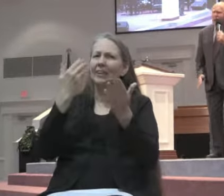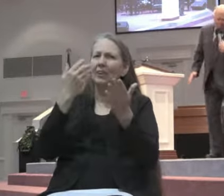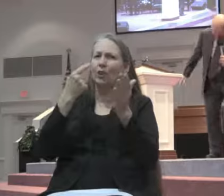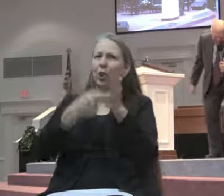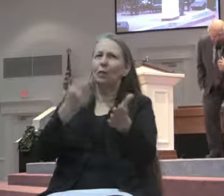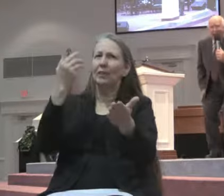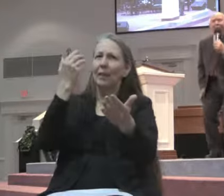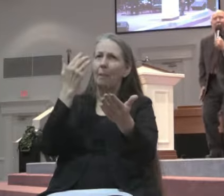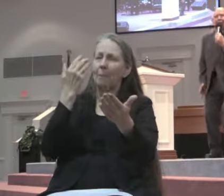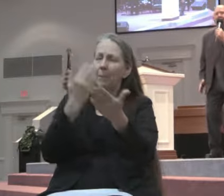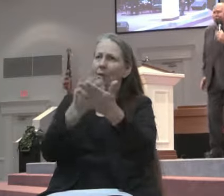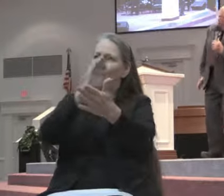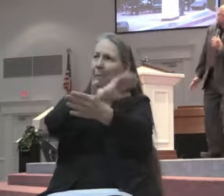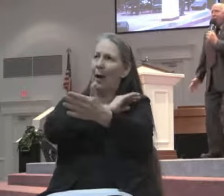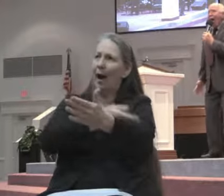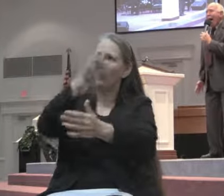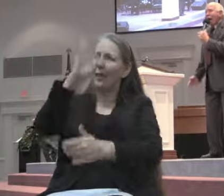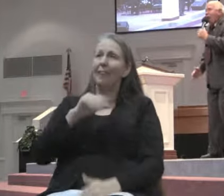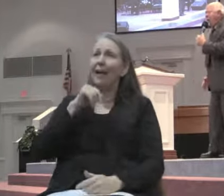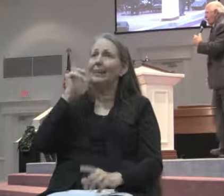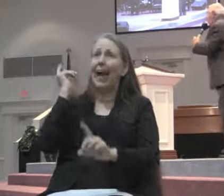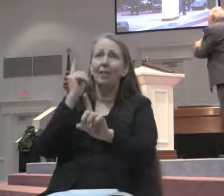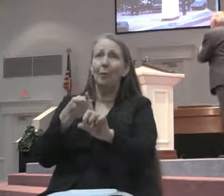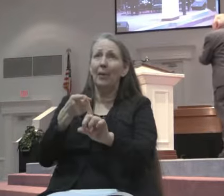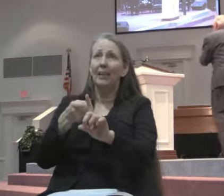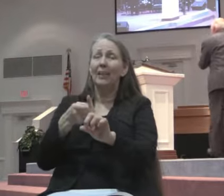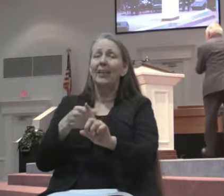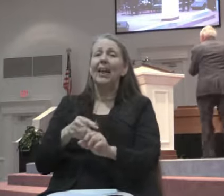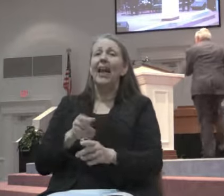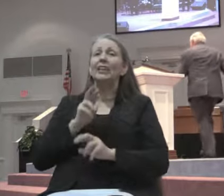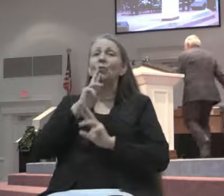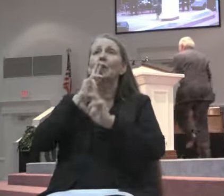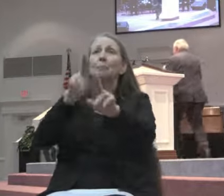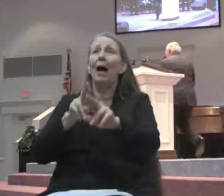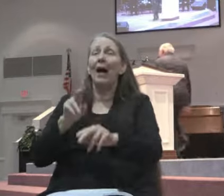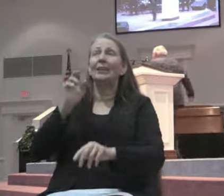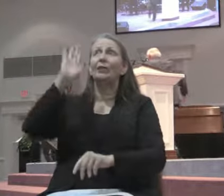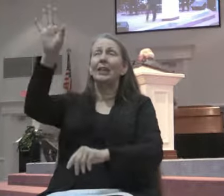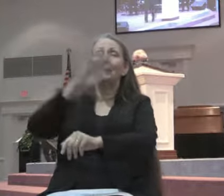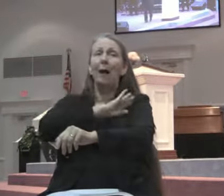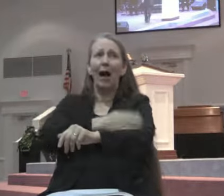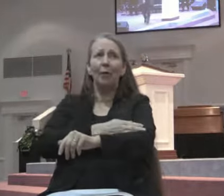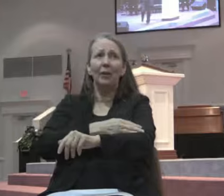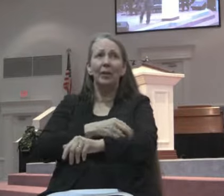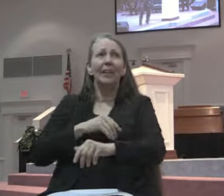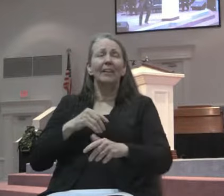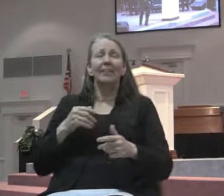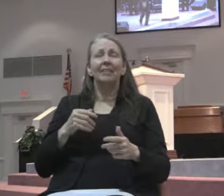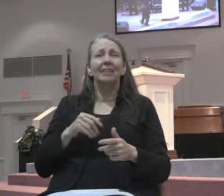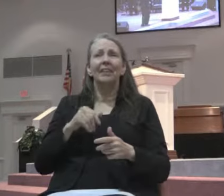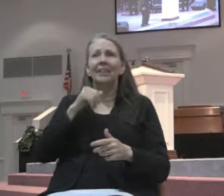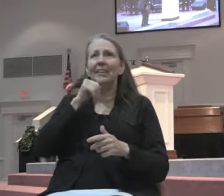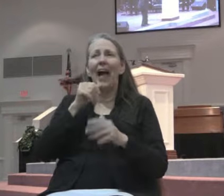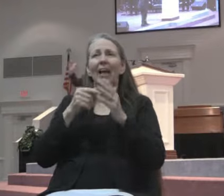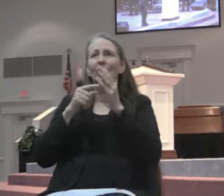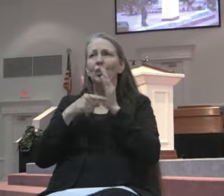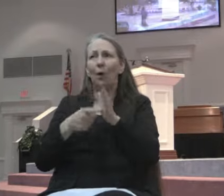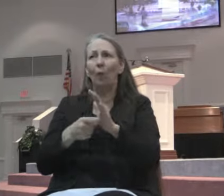power of God. But it's not. It's not. It's a reaction to the power of God.